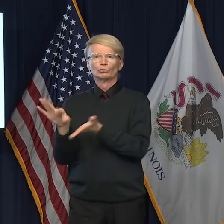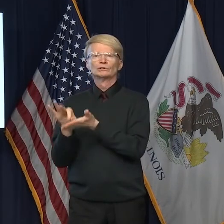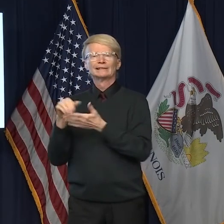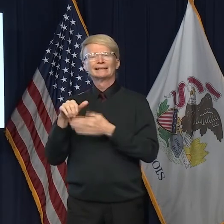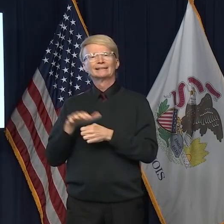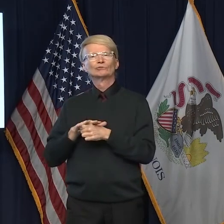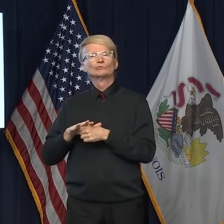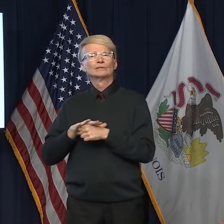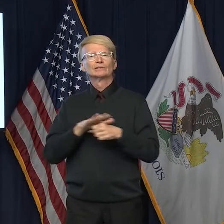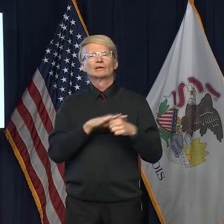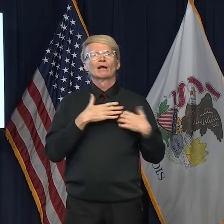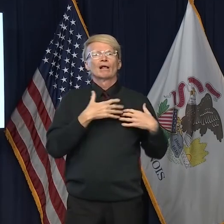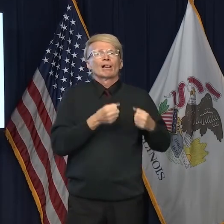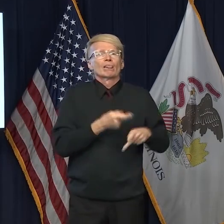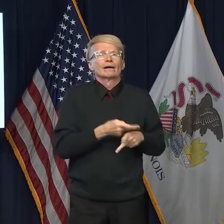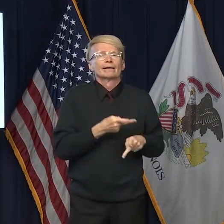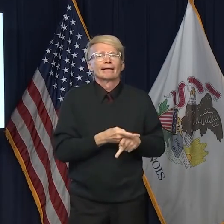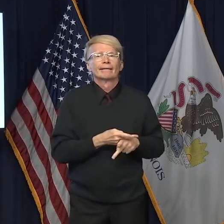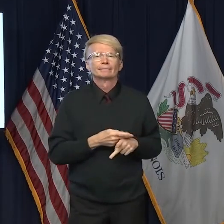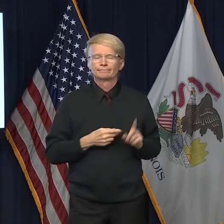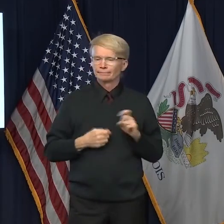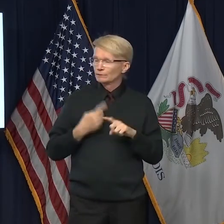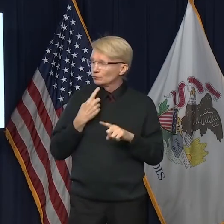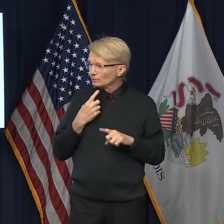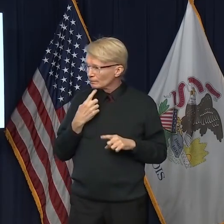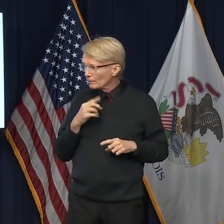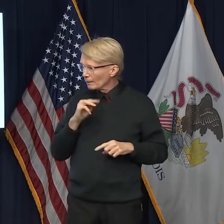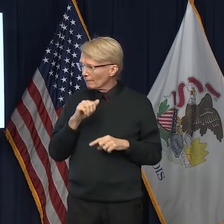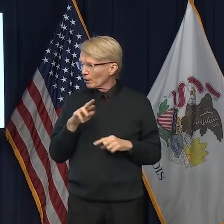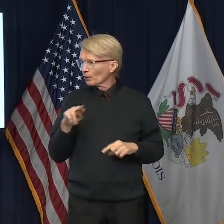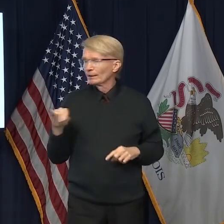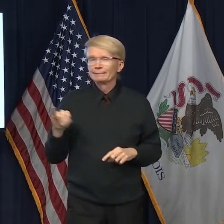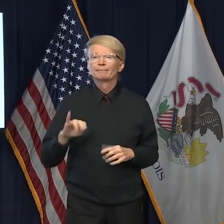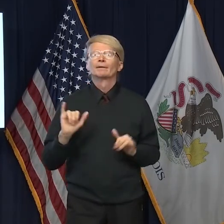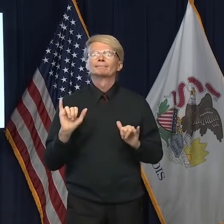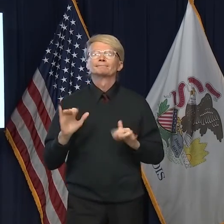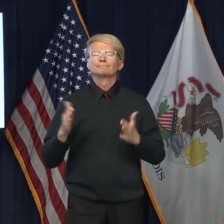regional healthcare. Yeah. Sorry, that was who was that? Marnie Pike. Marnie.